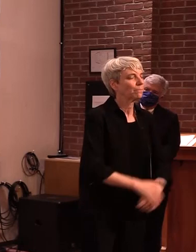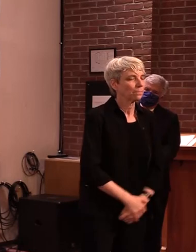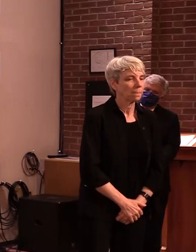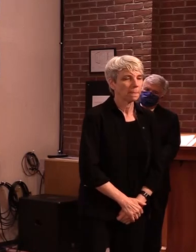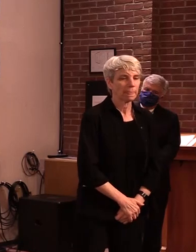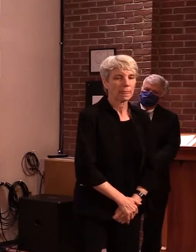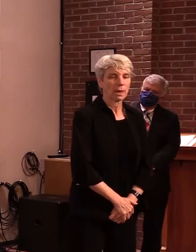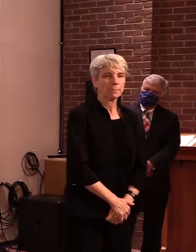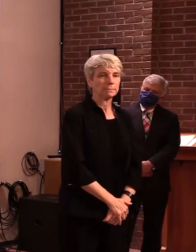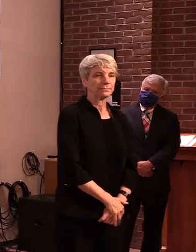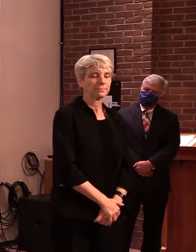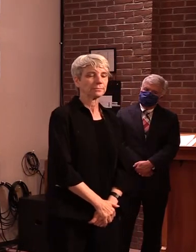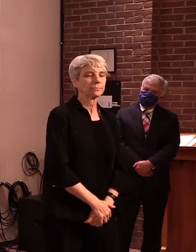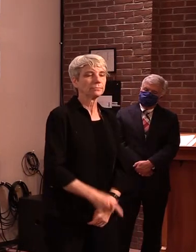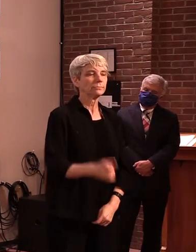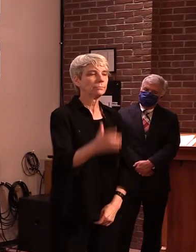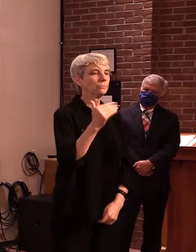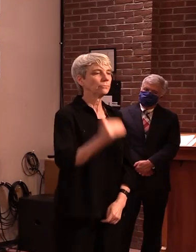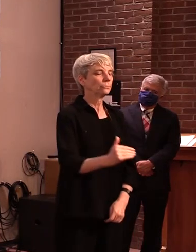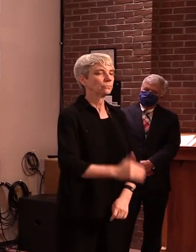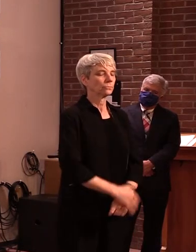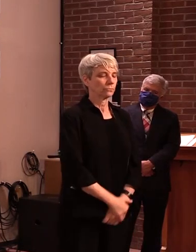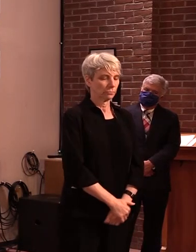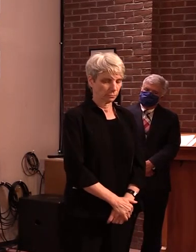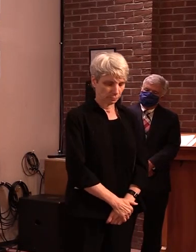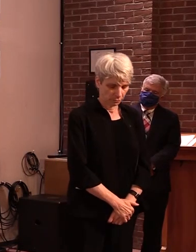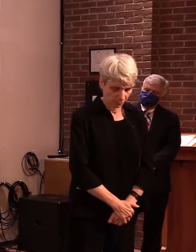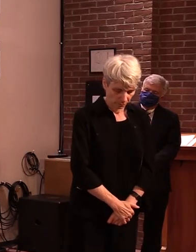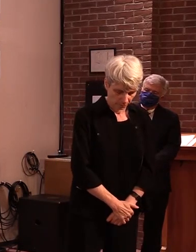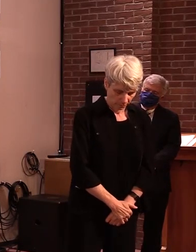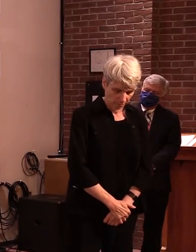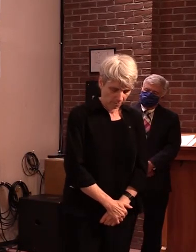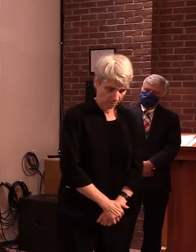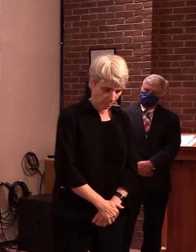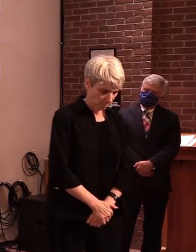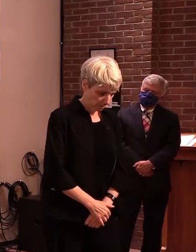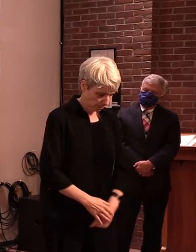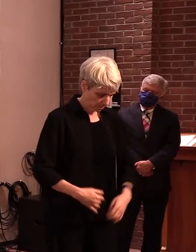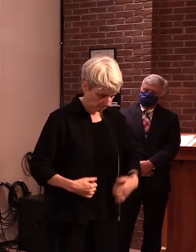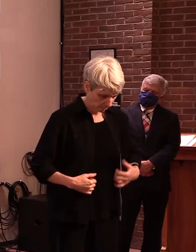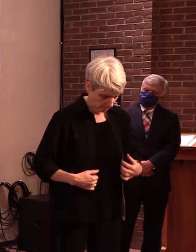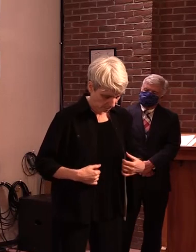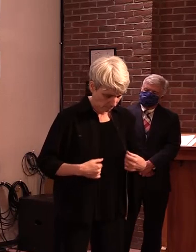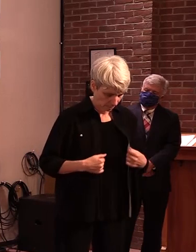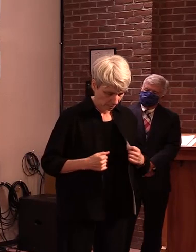Local 22, Local 44.